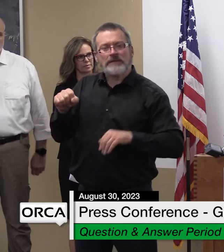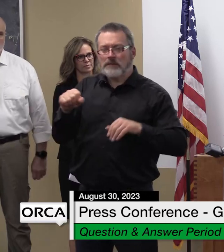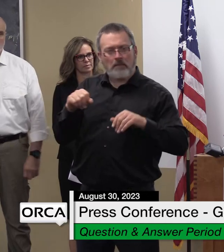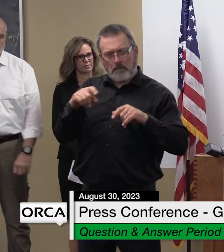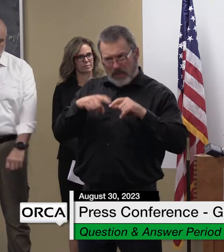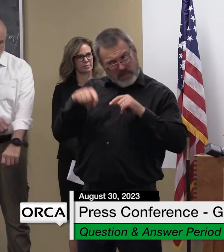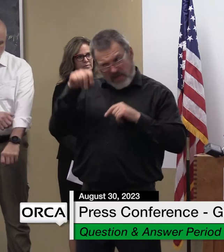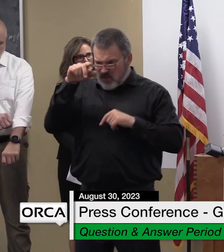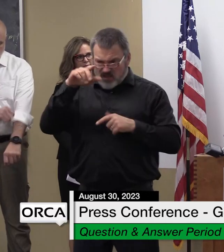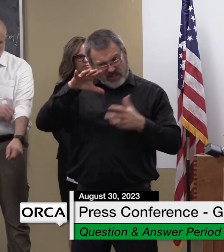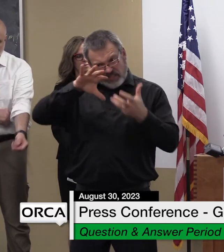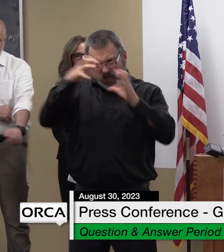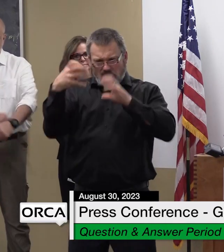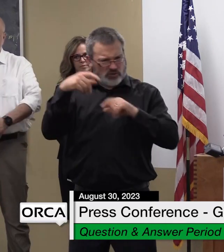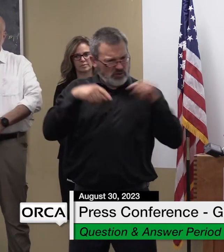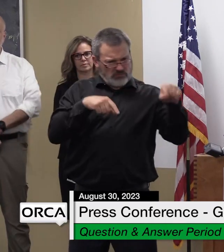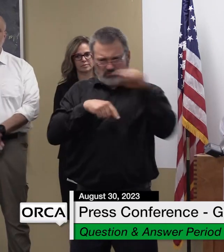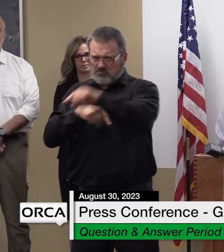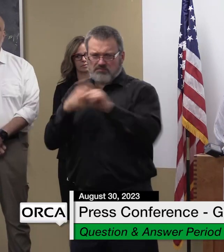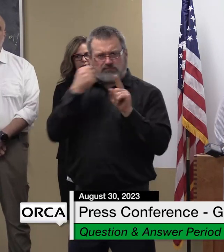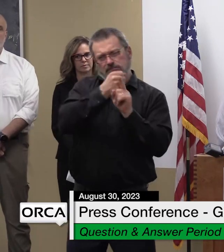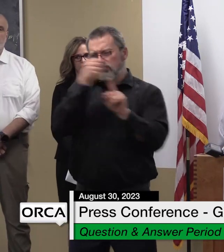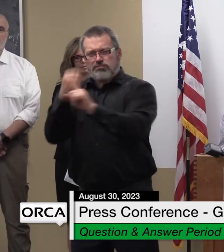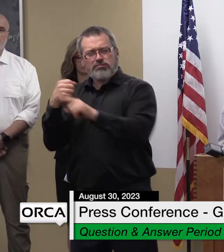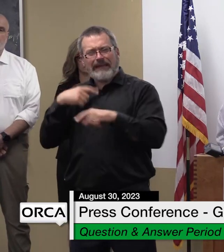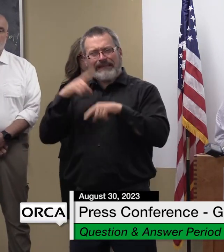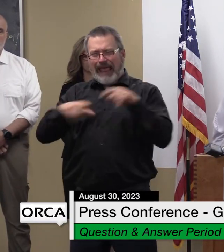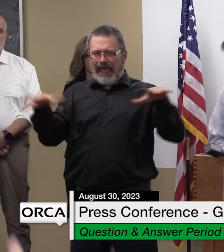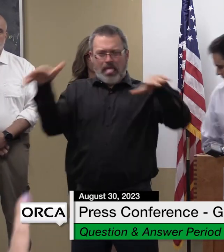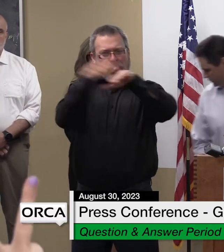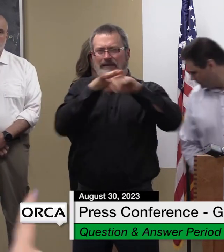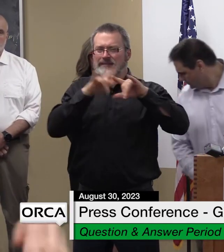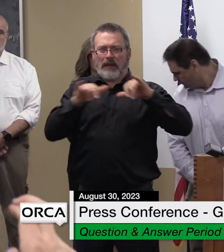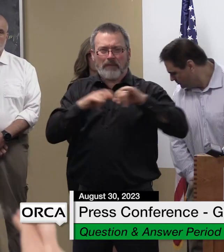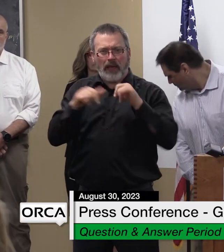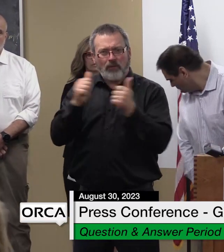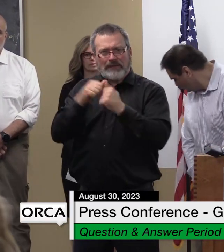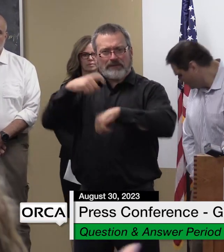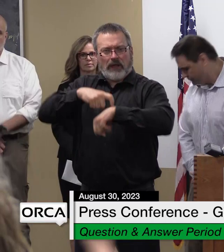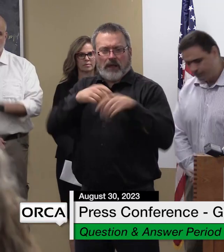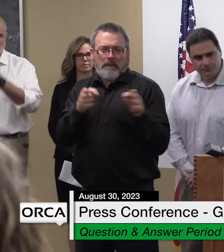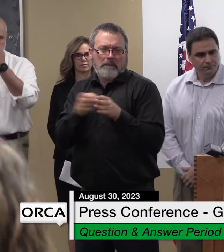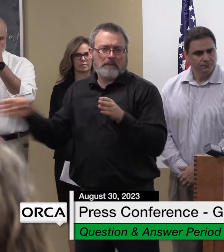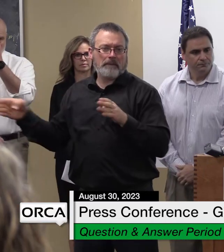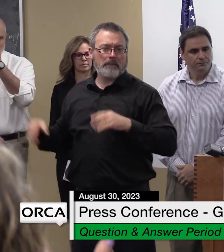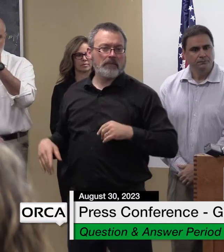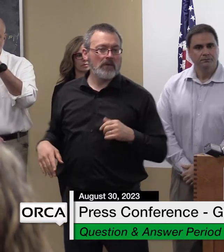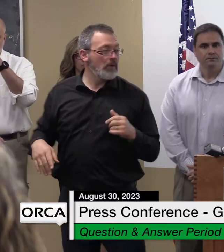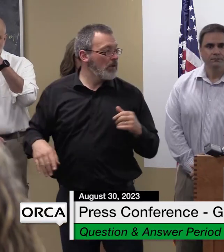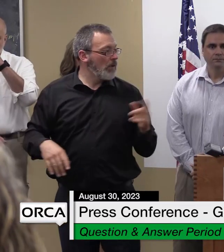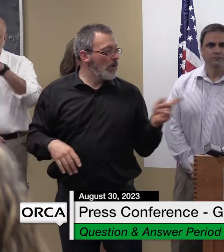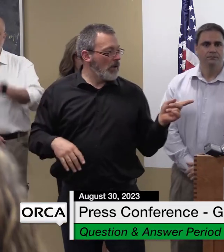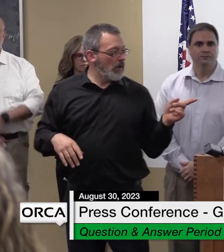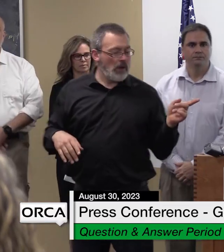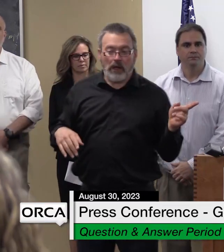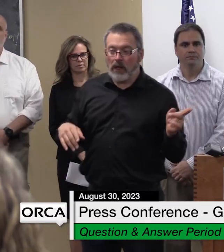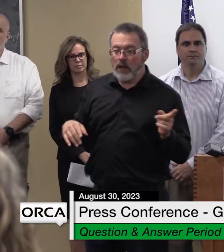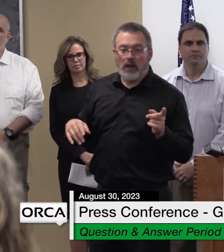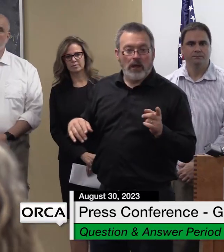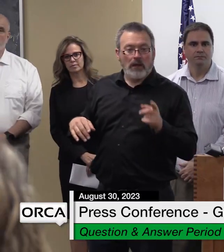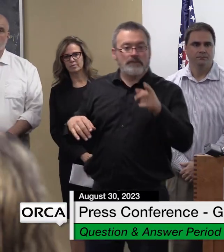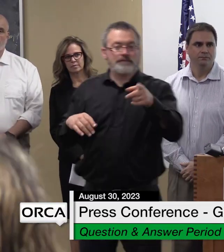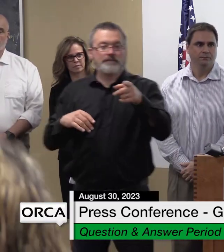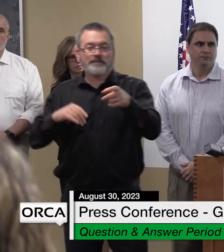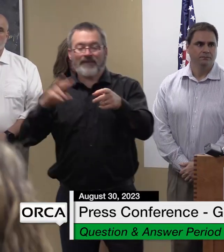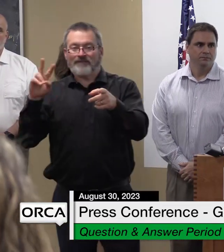another element that's in play here. You mentioned, Will, that there are 250 individuals who are eligible for